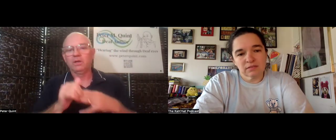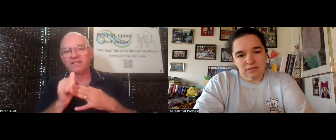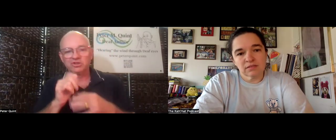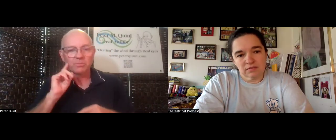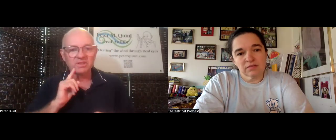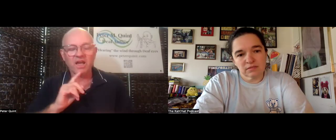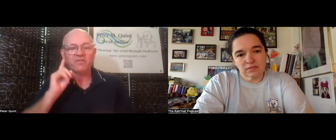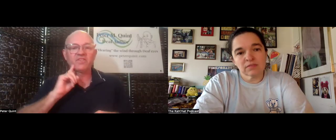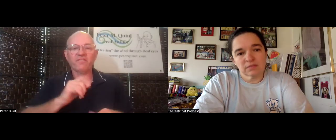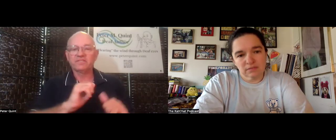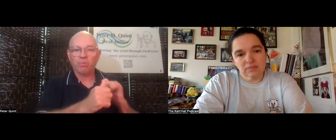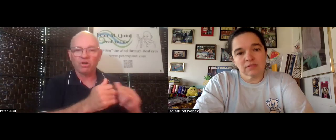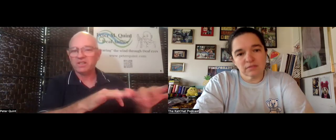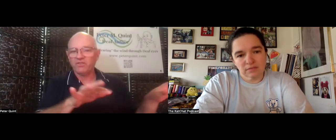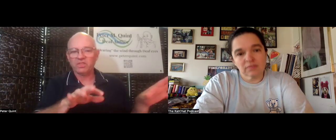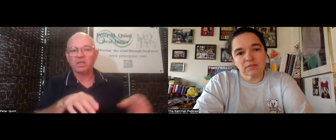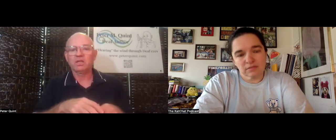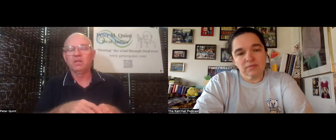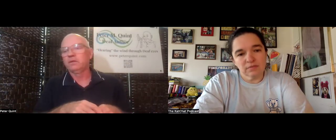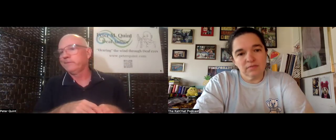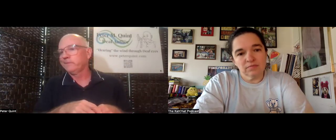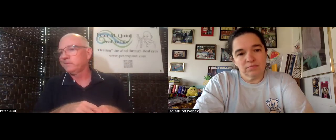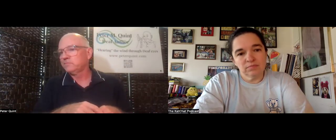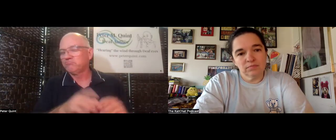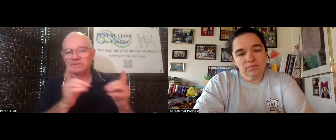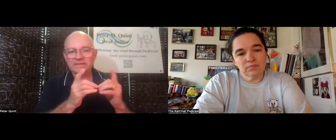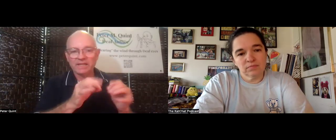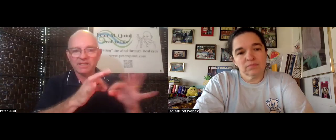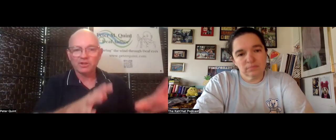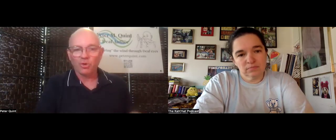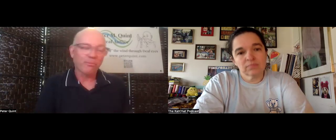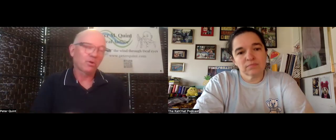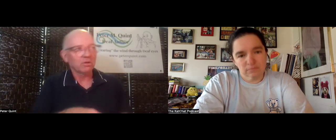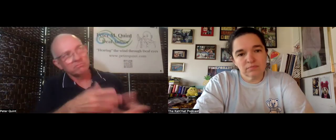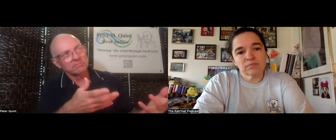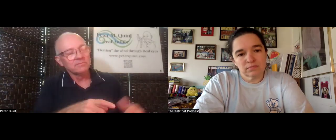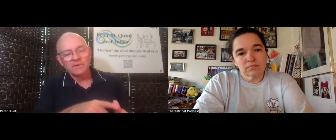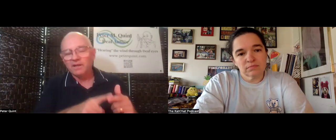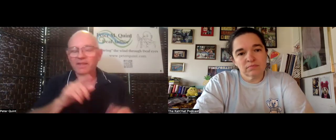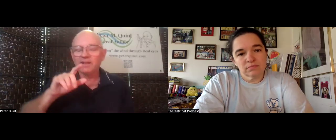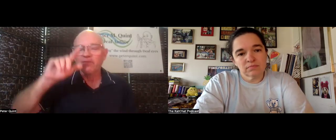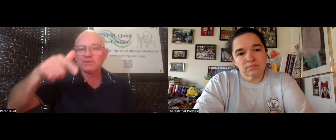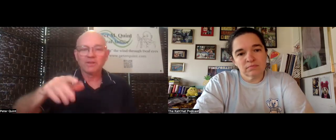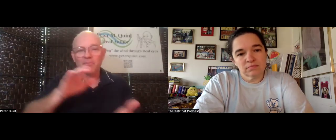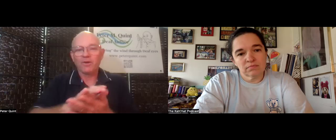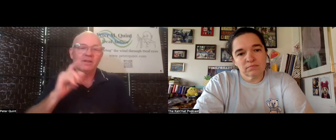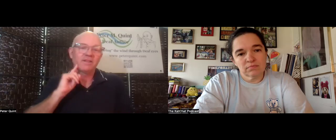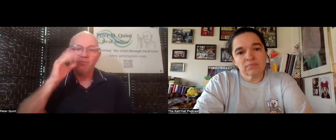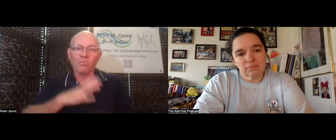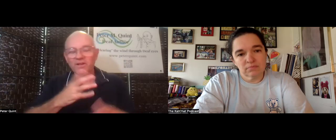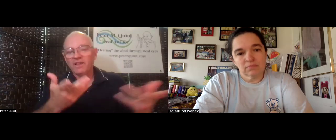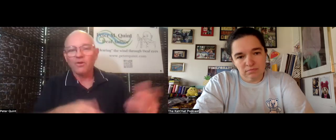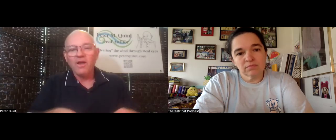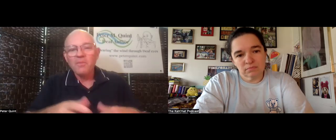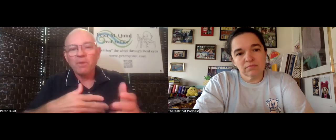board, leadership of deaf, deaf sports, everything. Dated an interpreter, and then eventually I married a